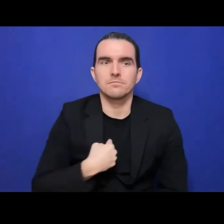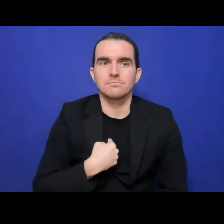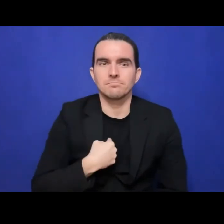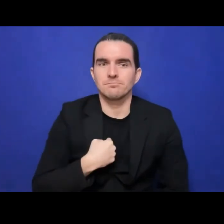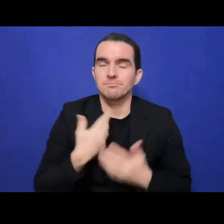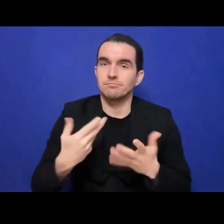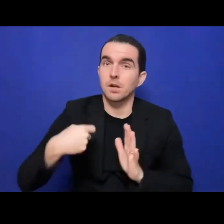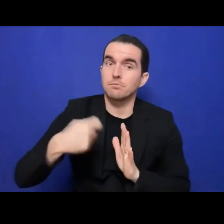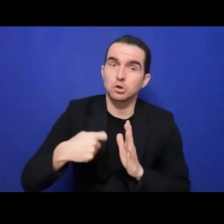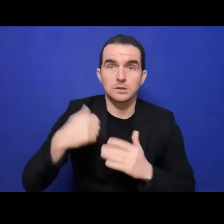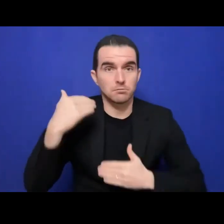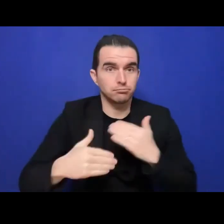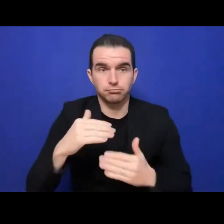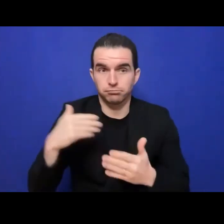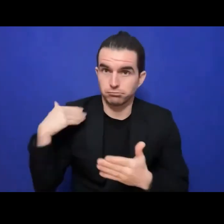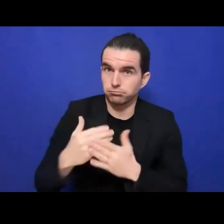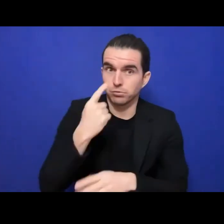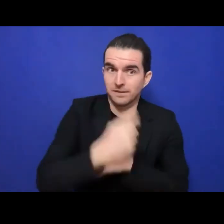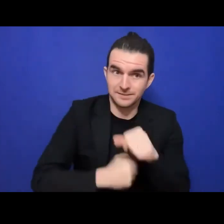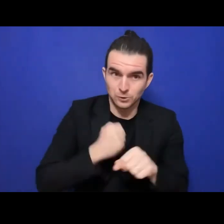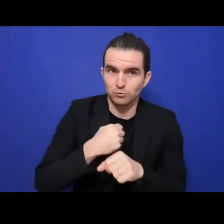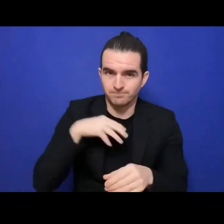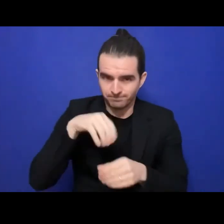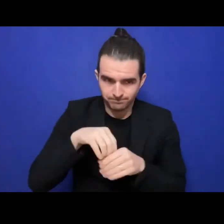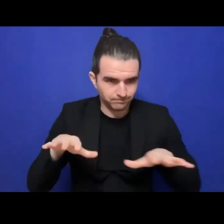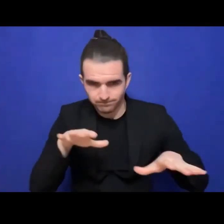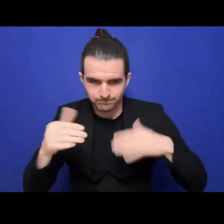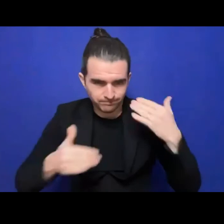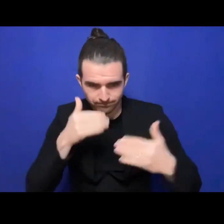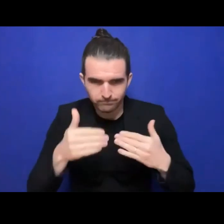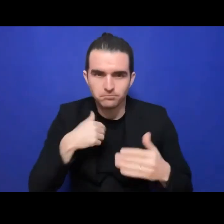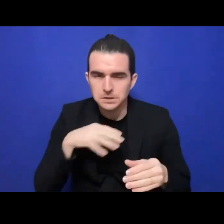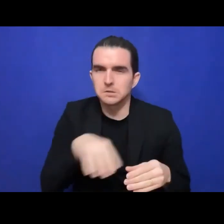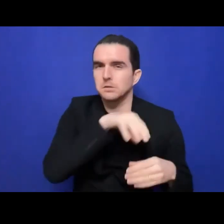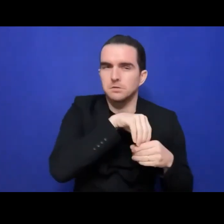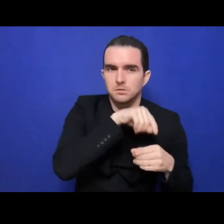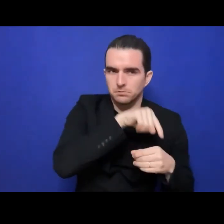on UHC preparation. So today I'd like to briefly